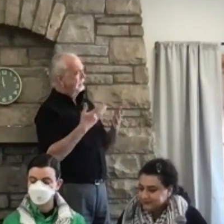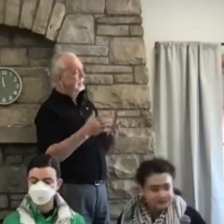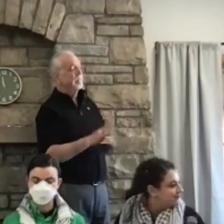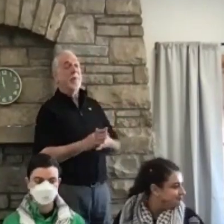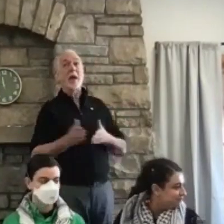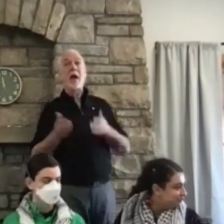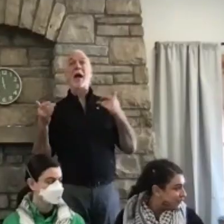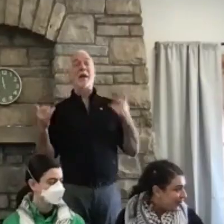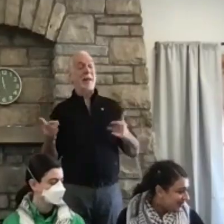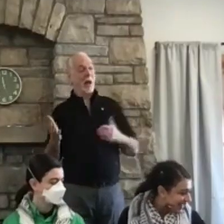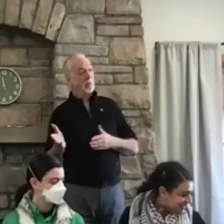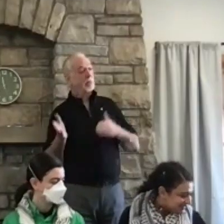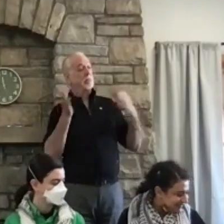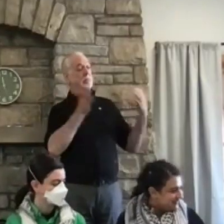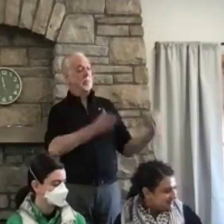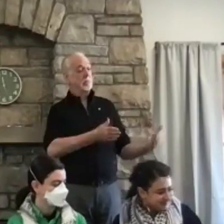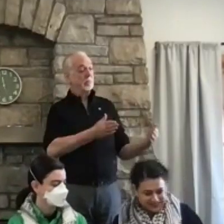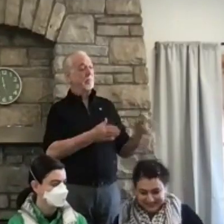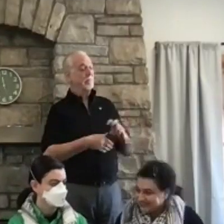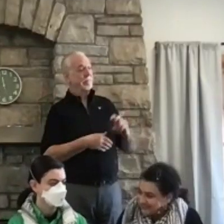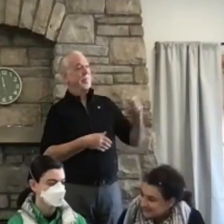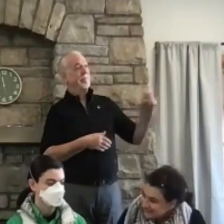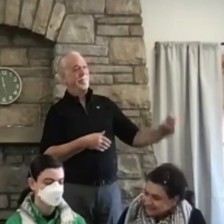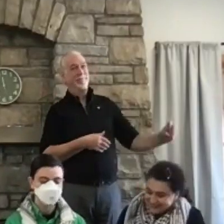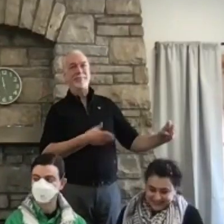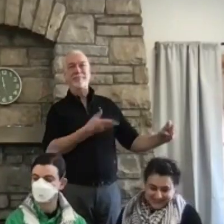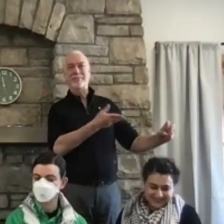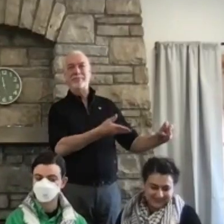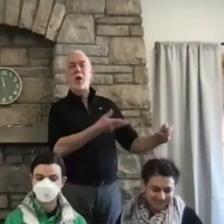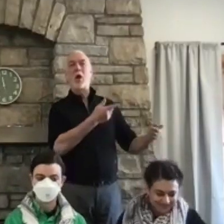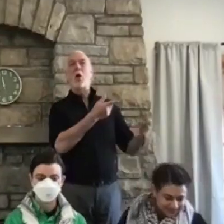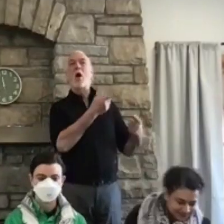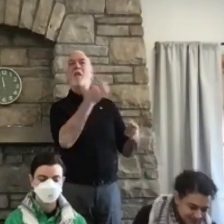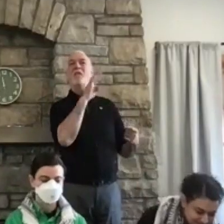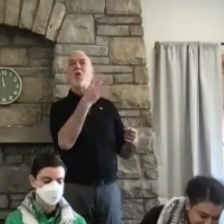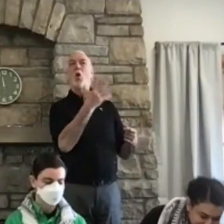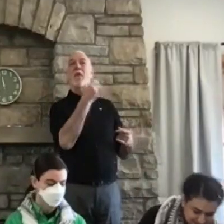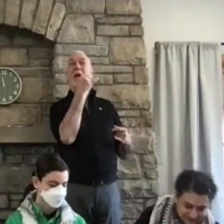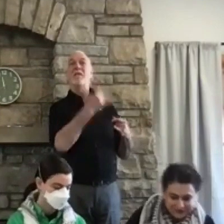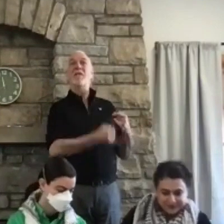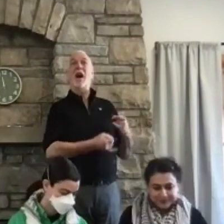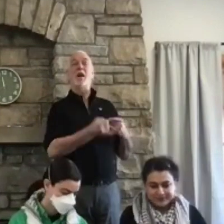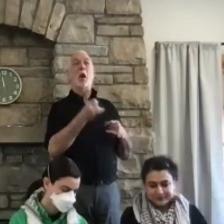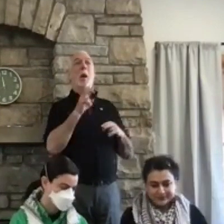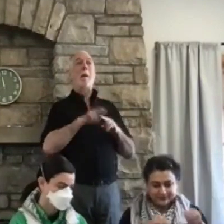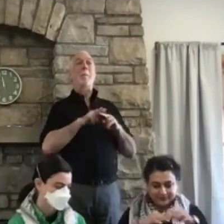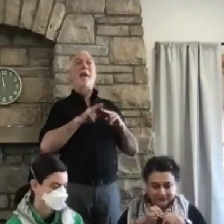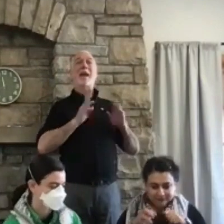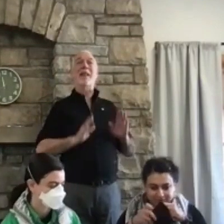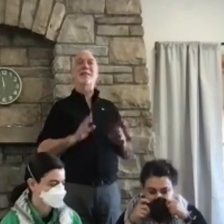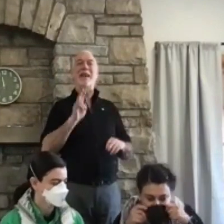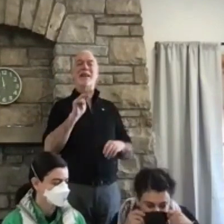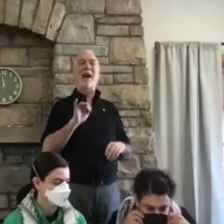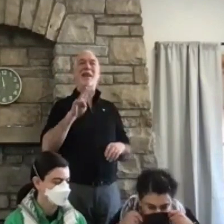We're gonna move forward or backward as the case may be to our fourth and final panelist now,